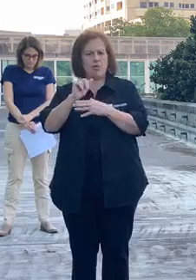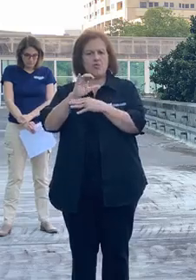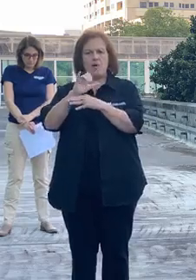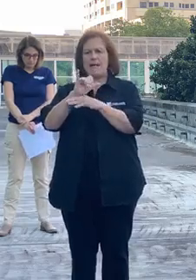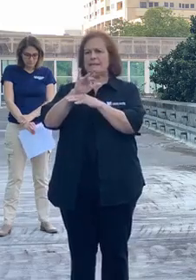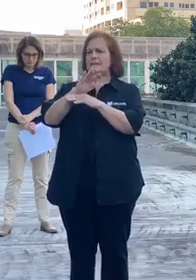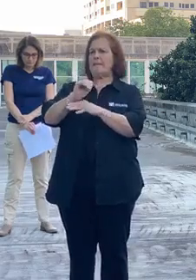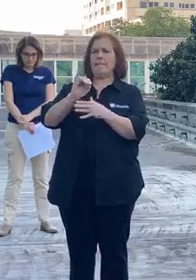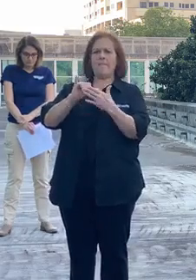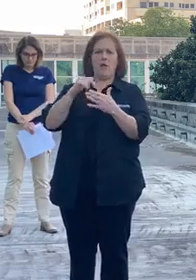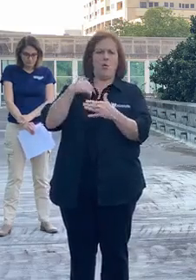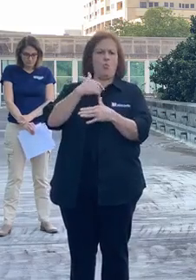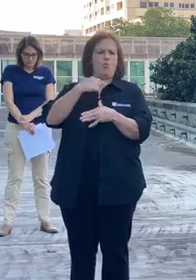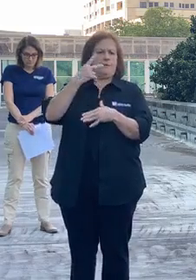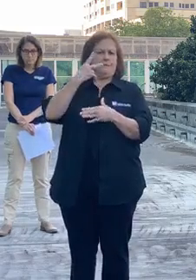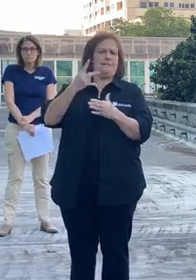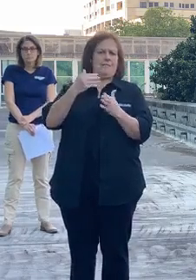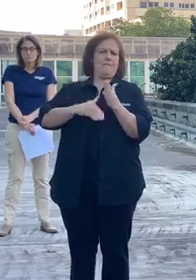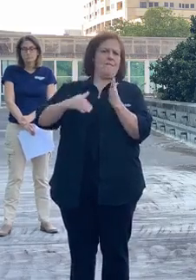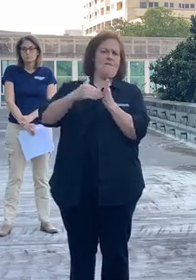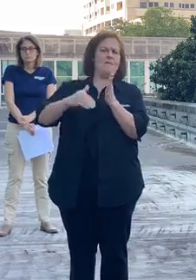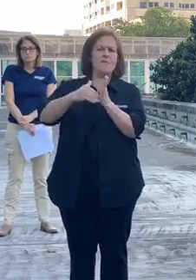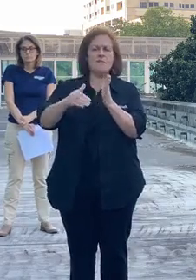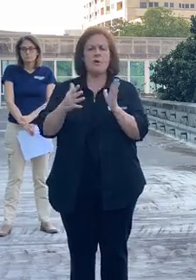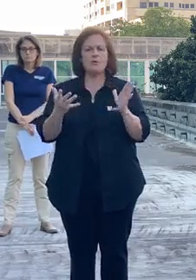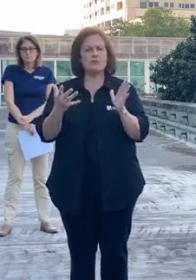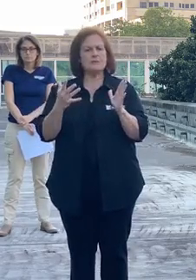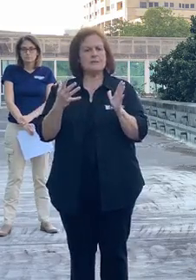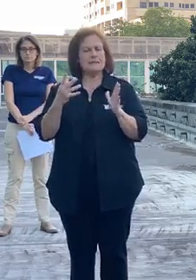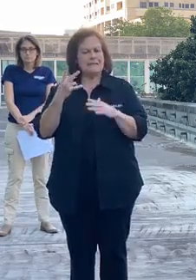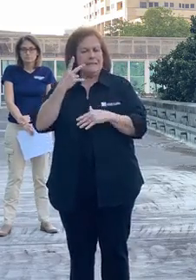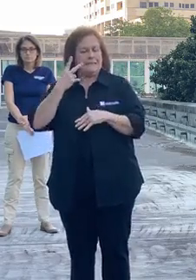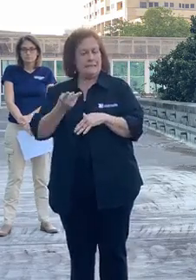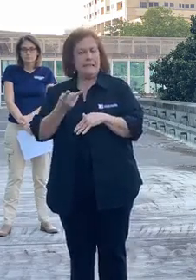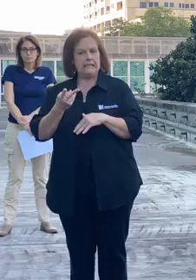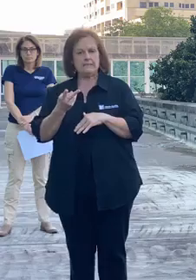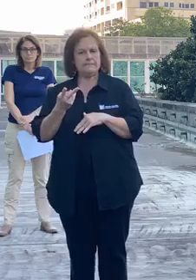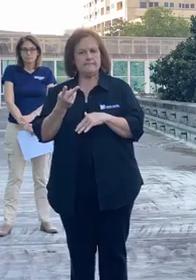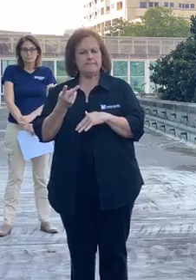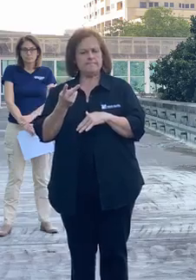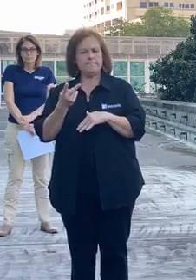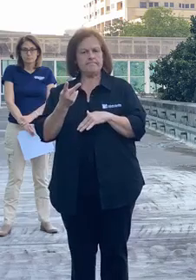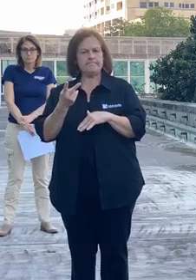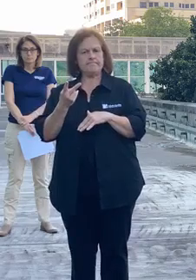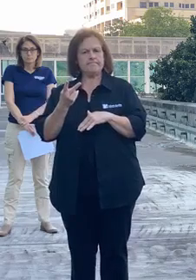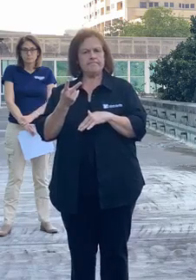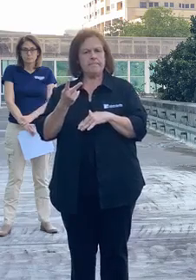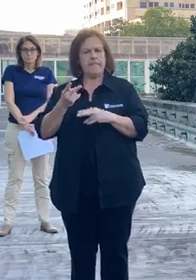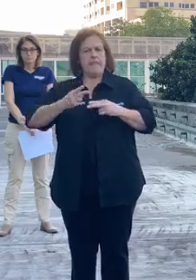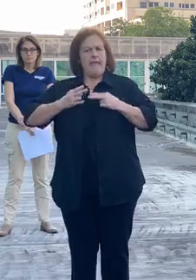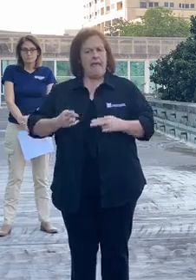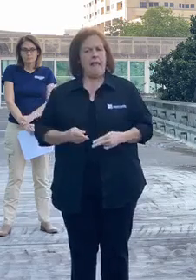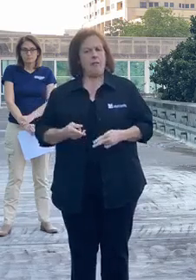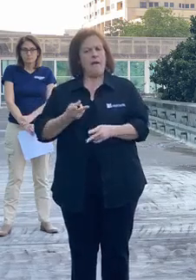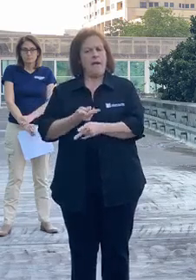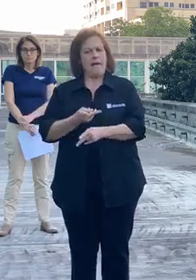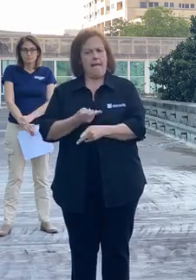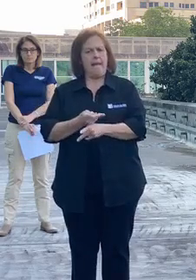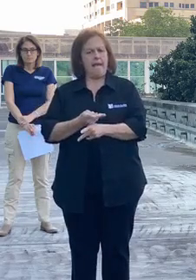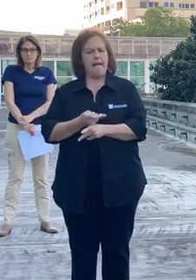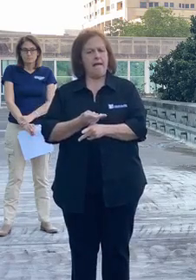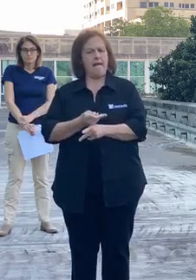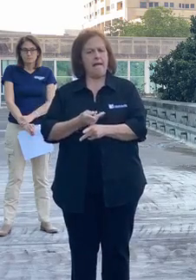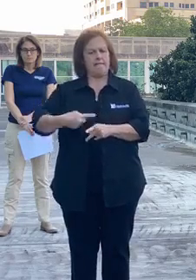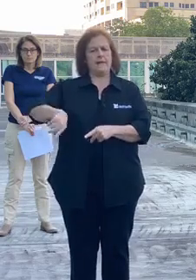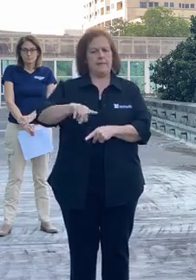just countlessly, and also the inefficient health maintenance. And this speaks